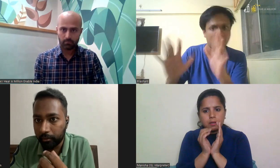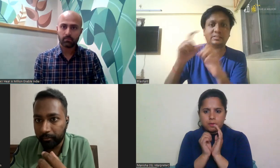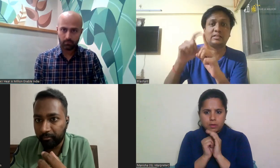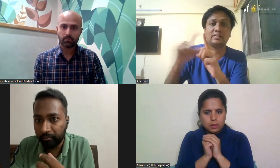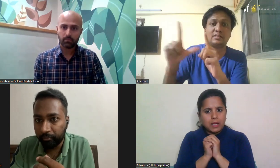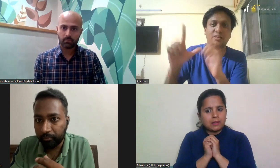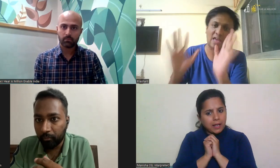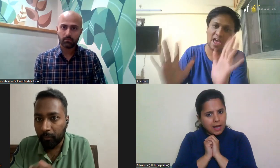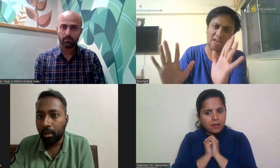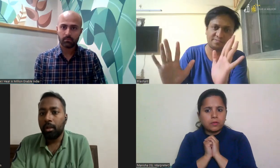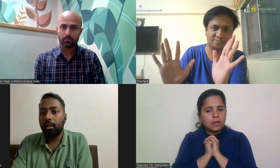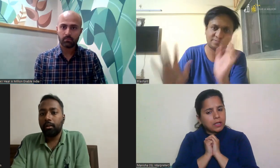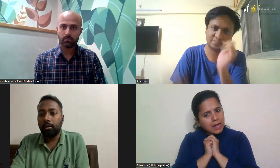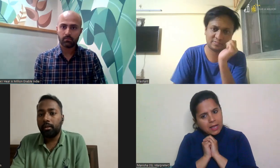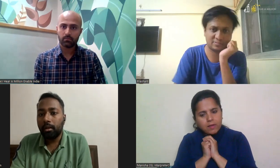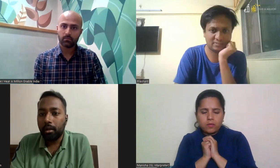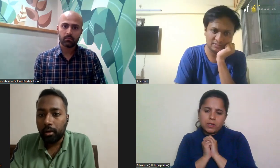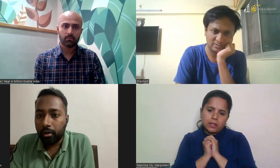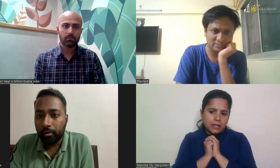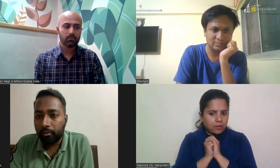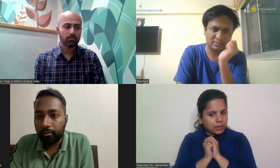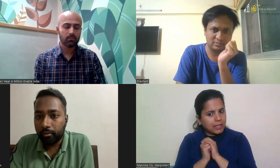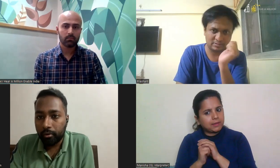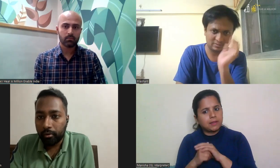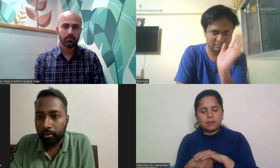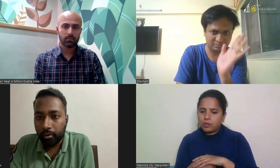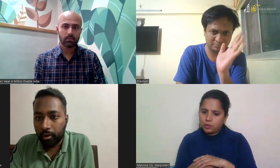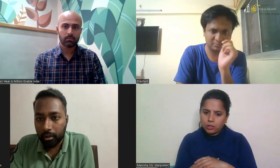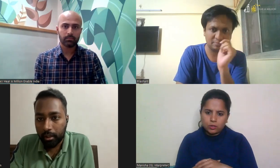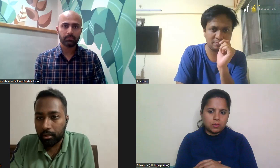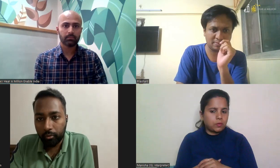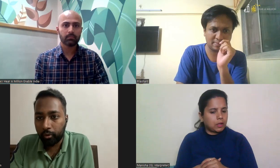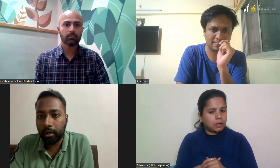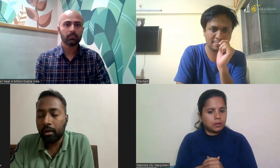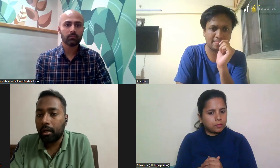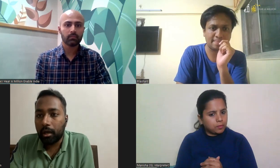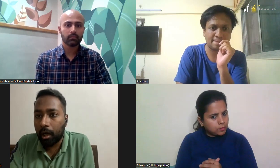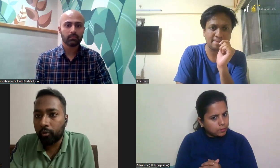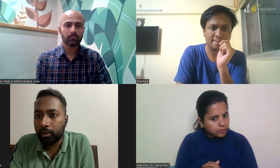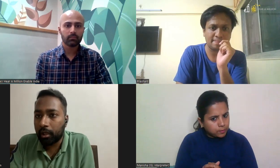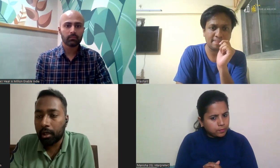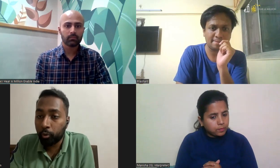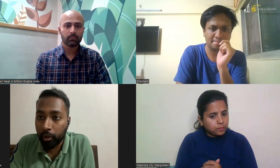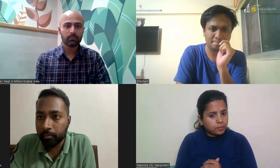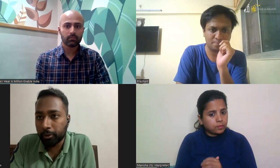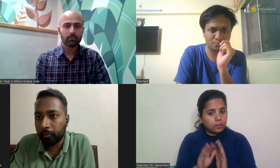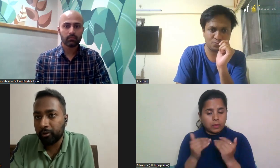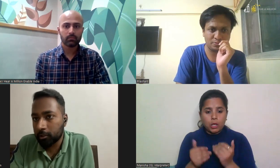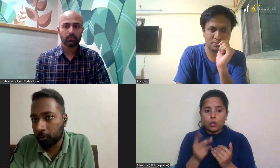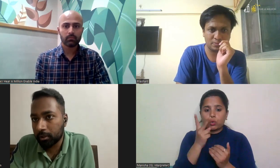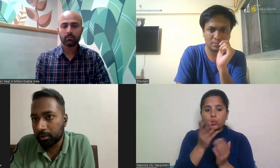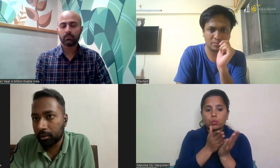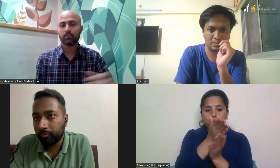right? Yes, I have everything: driving license, Right. registration certificate. Now there are two types